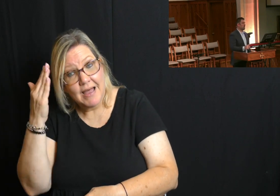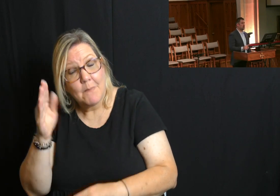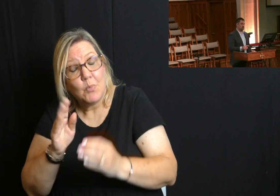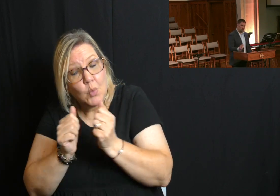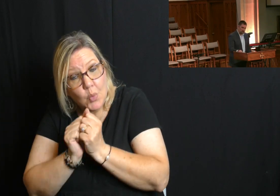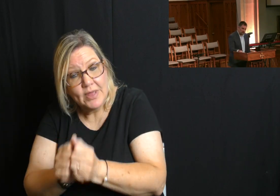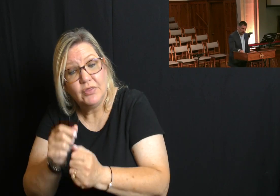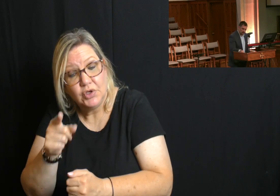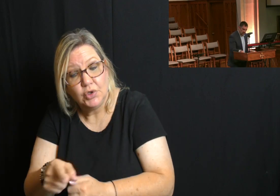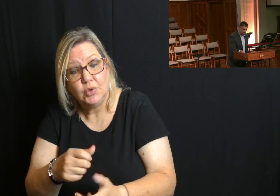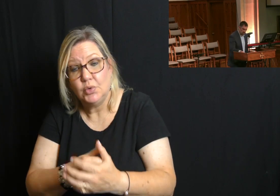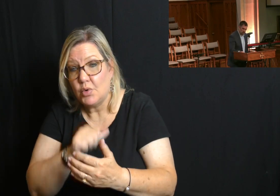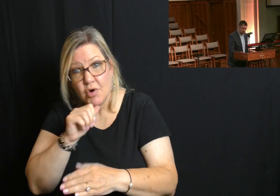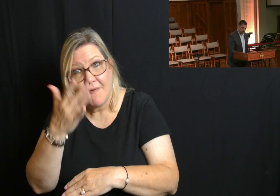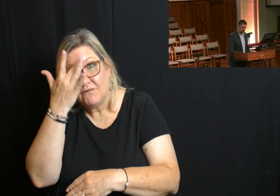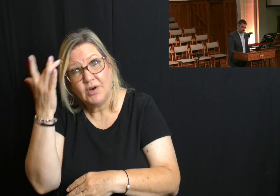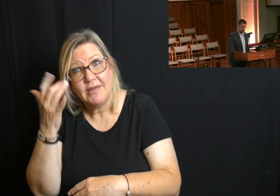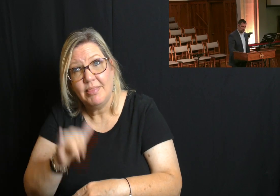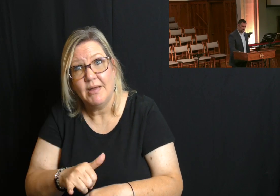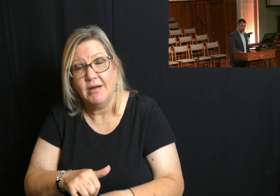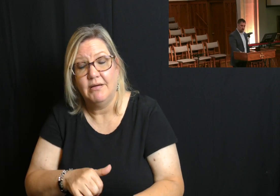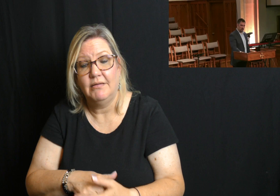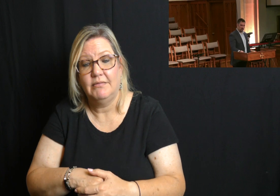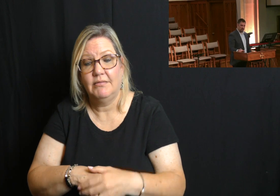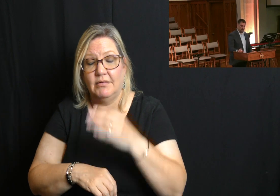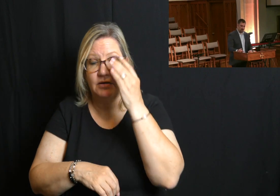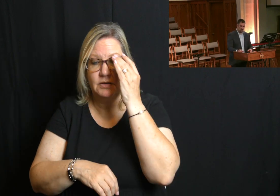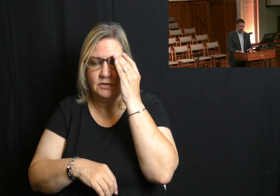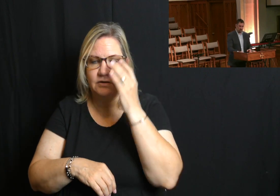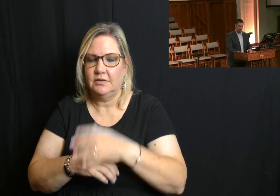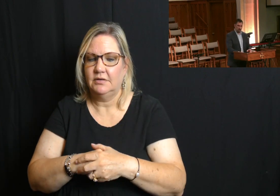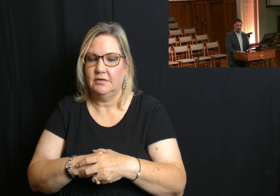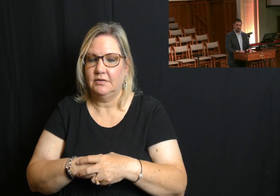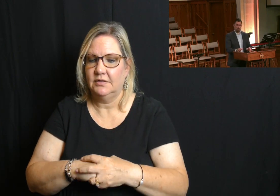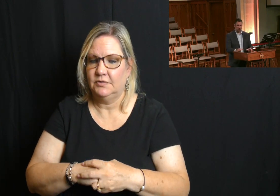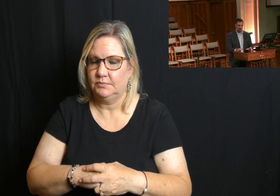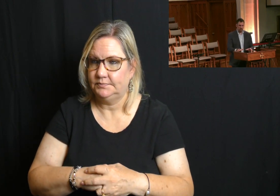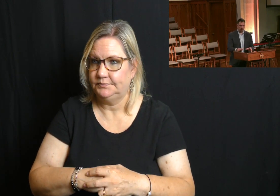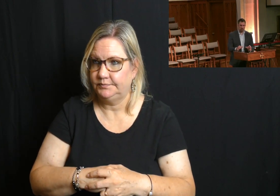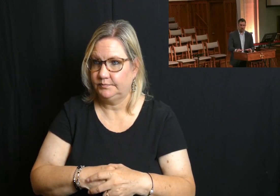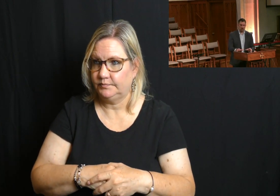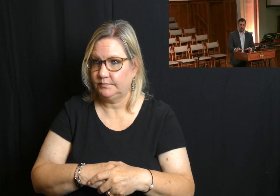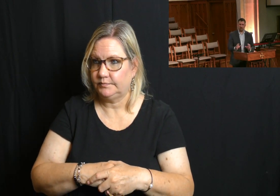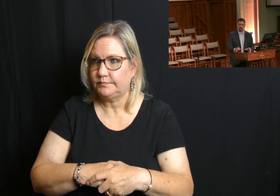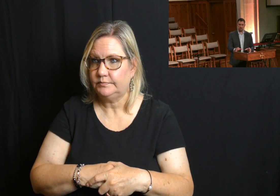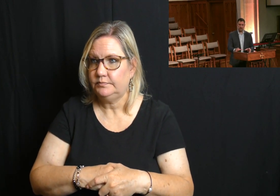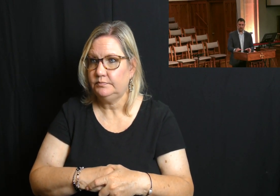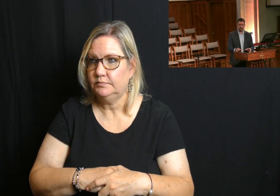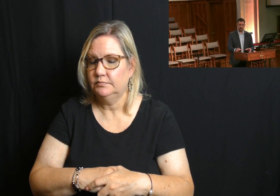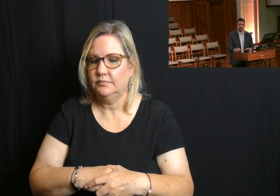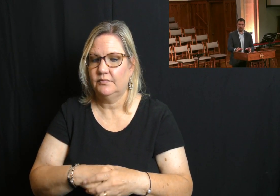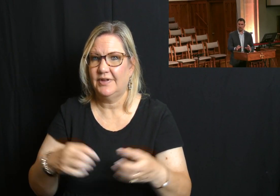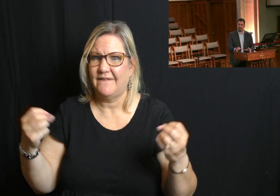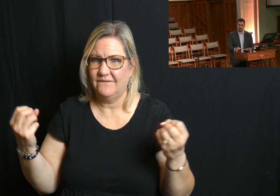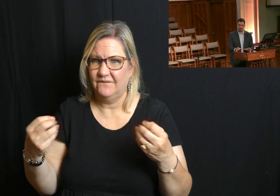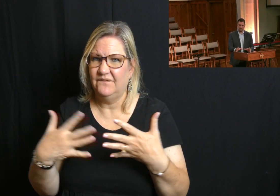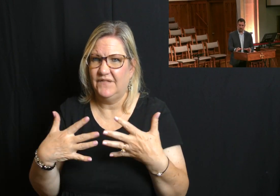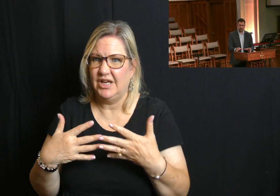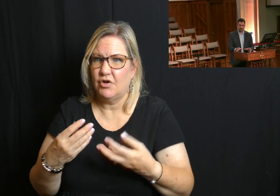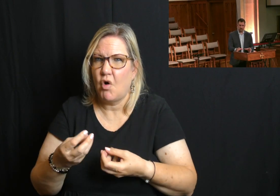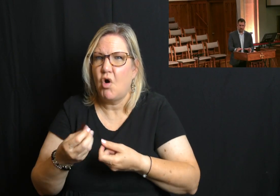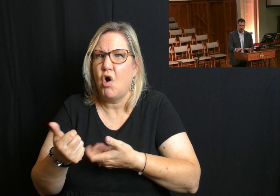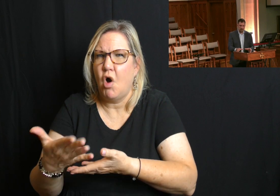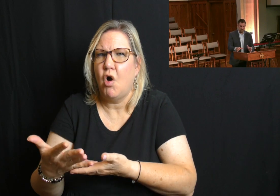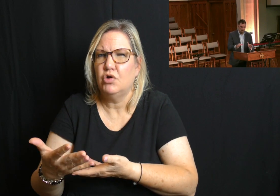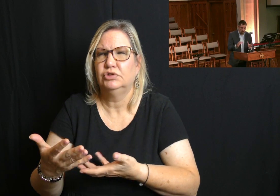you. Don't forget that I am with you. Fear brought him a chronic distress. A chronic